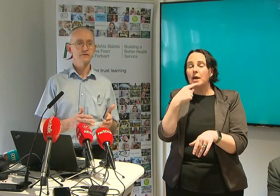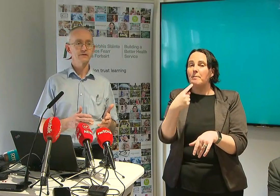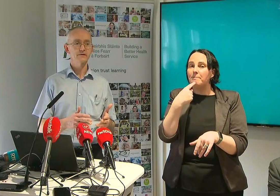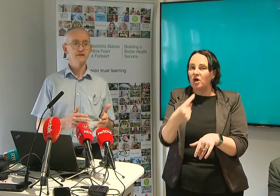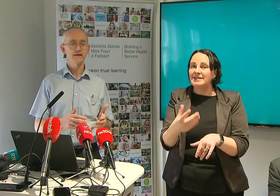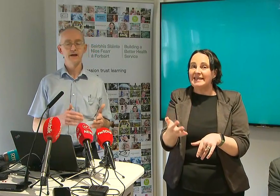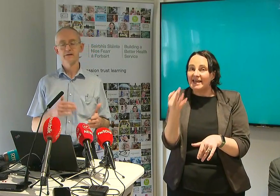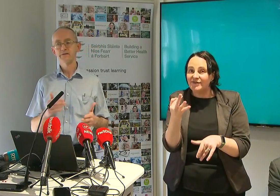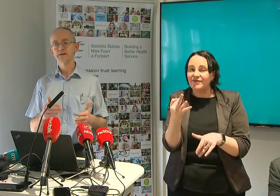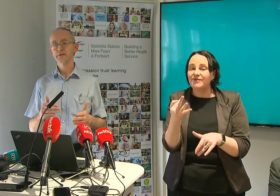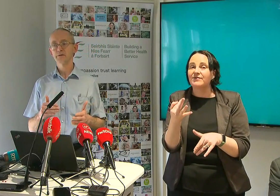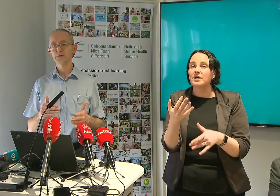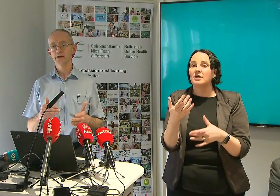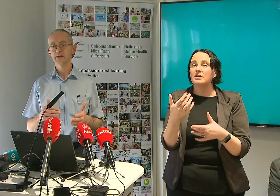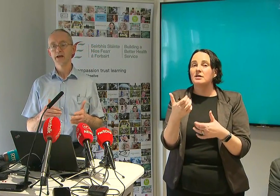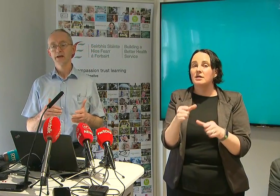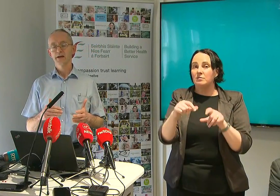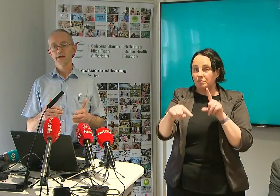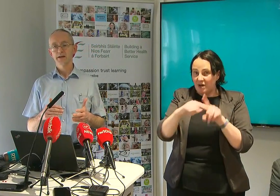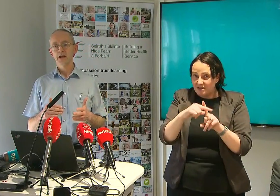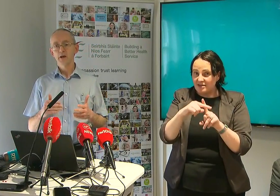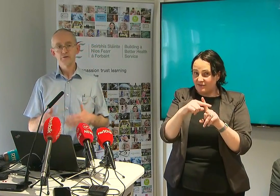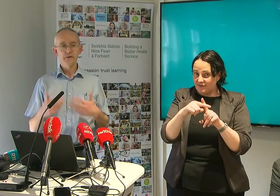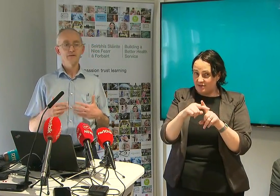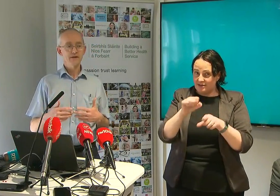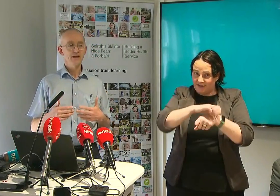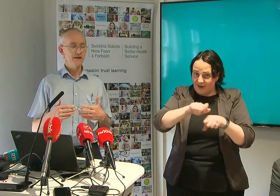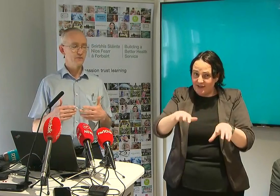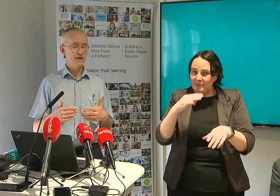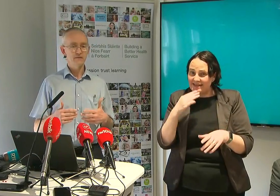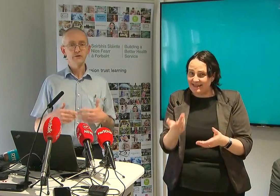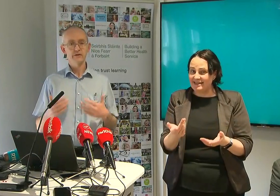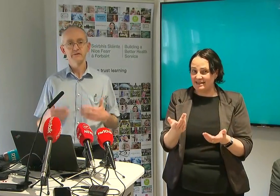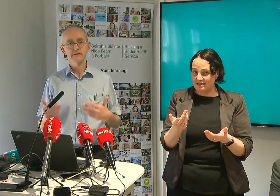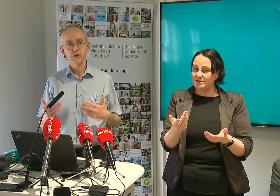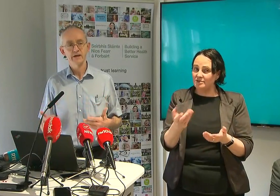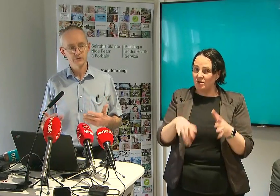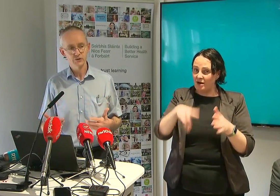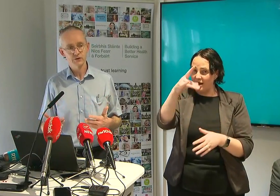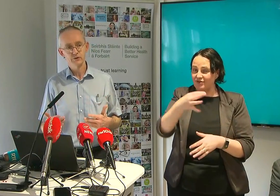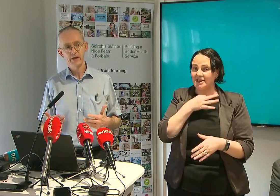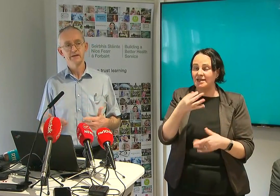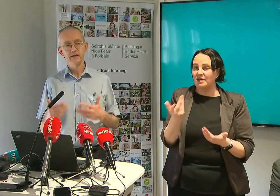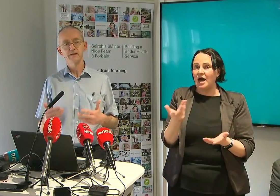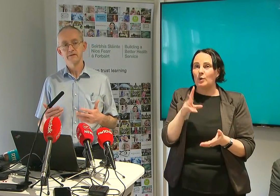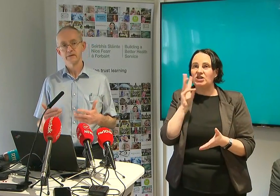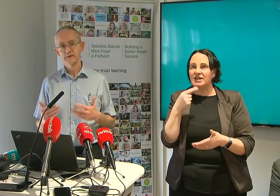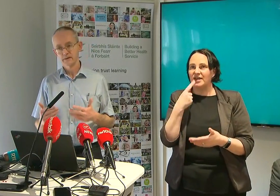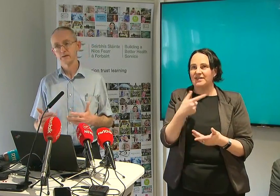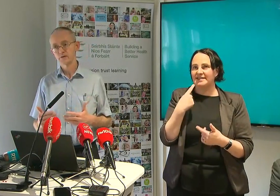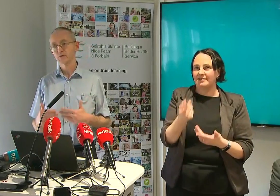be more serious. And as I said to people on Monday night, I'd love to be able to take that away, but there is, you can't sugarcoat that. That